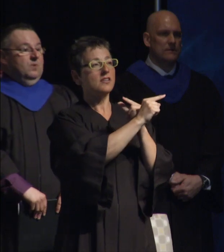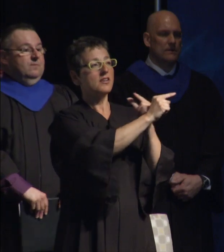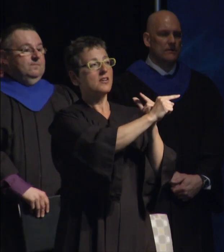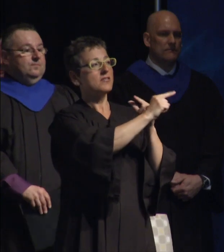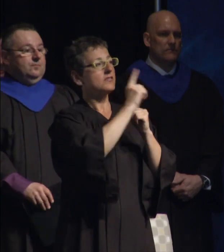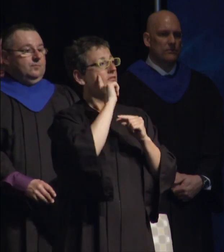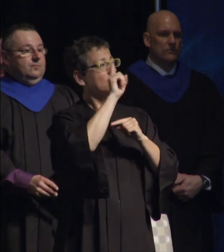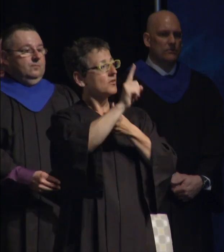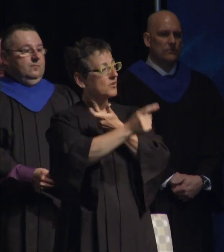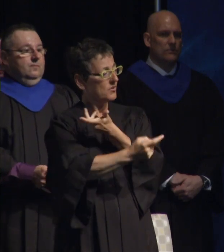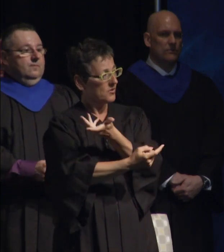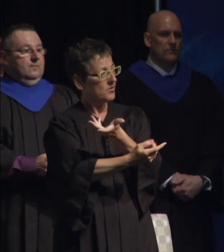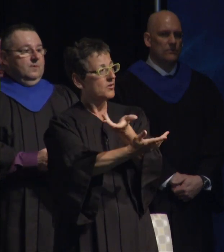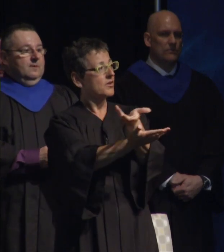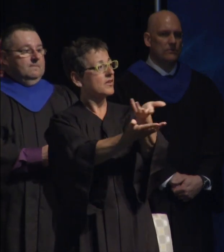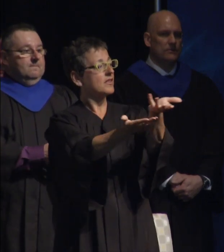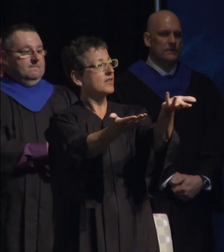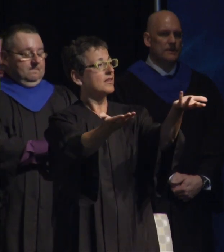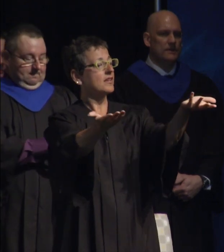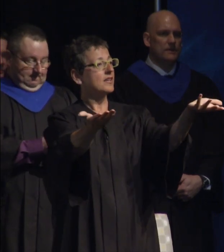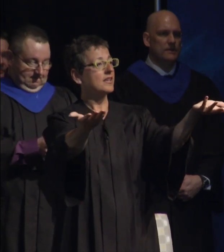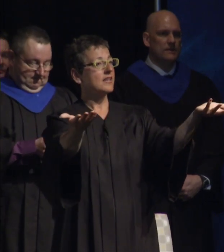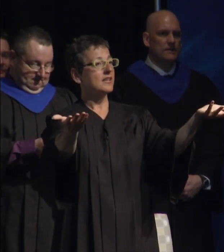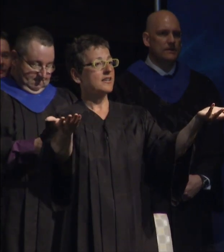guard for